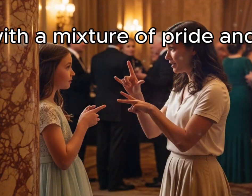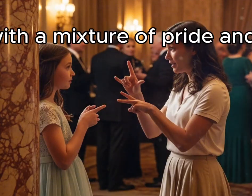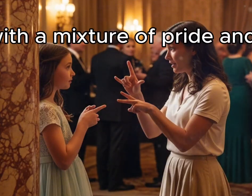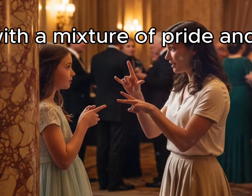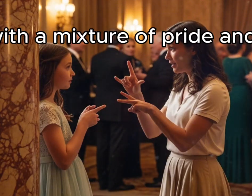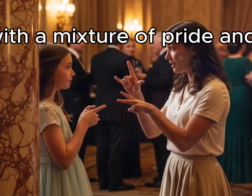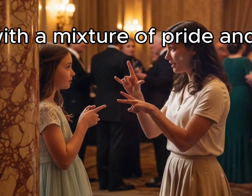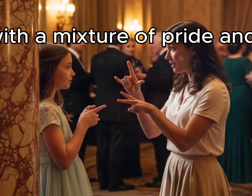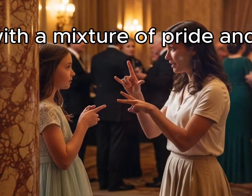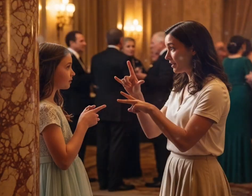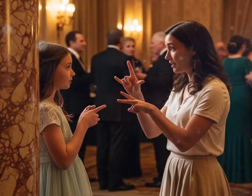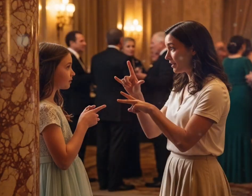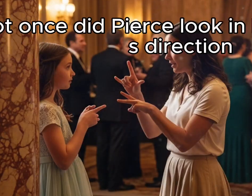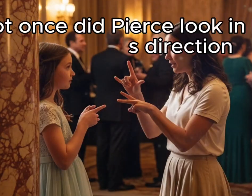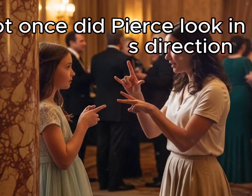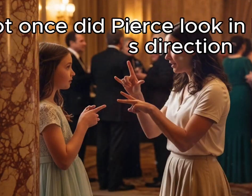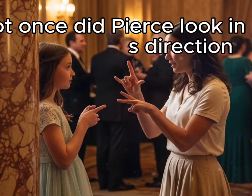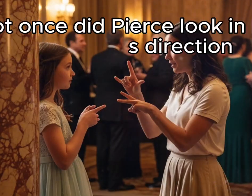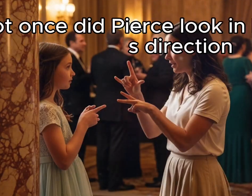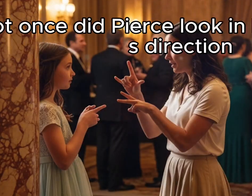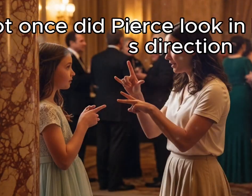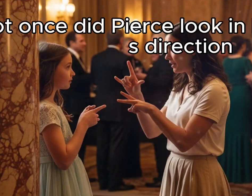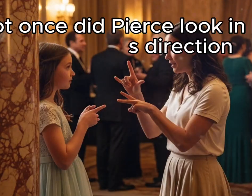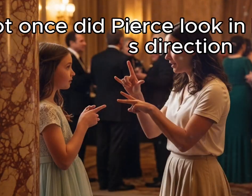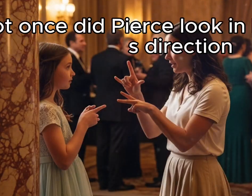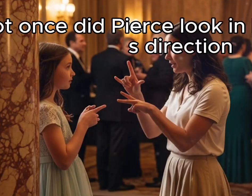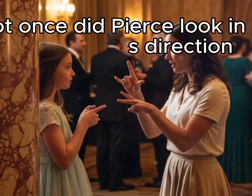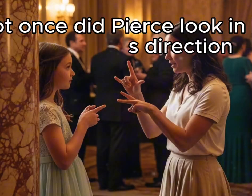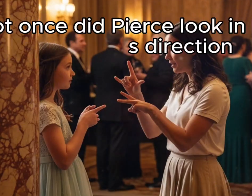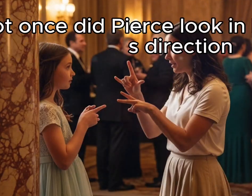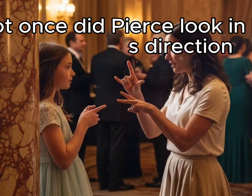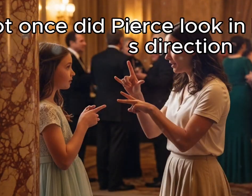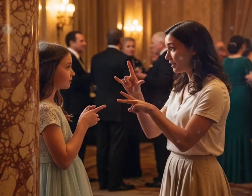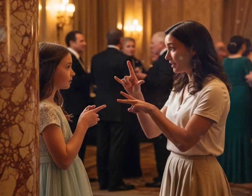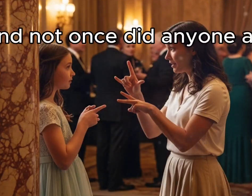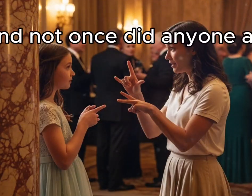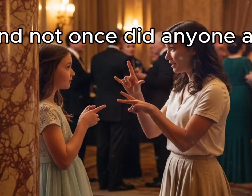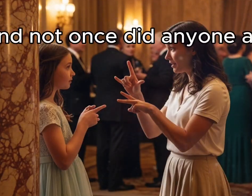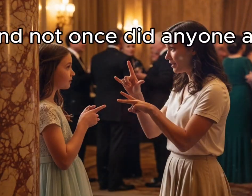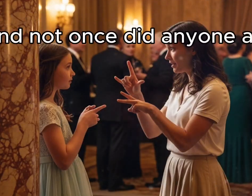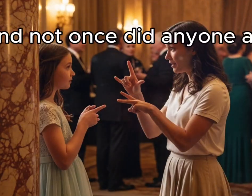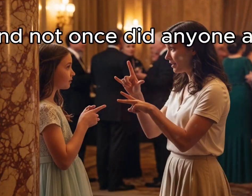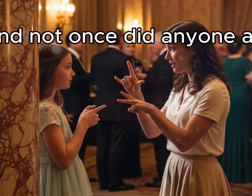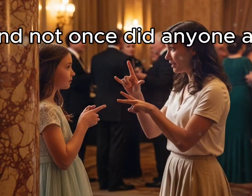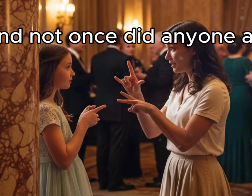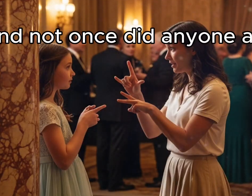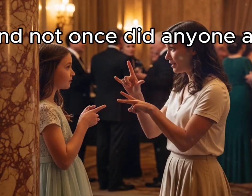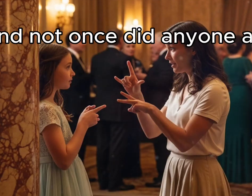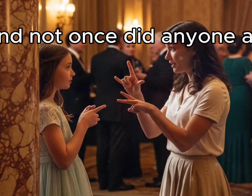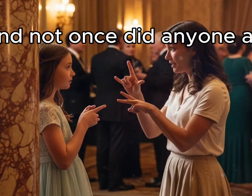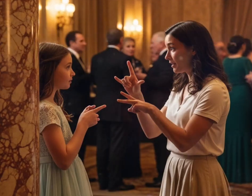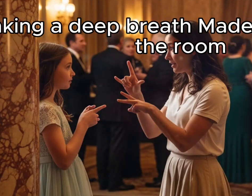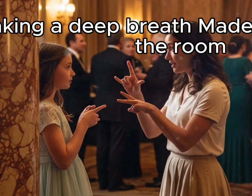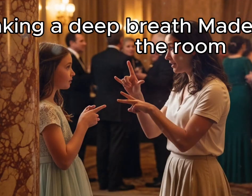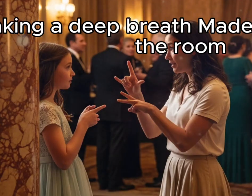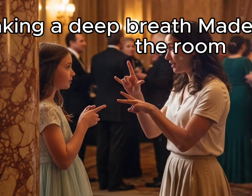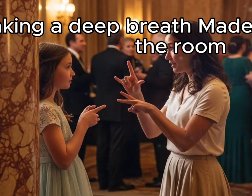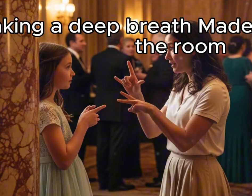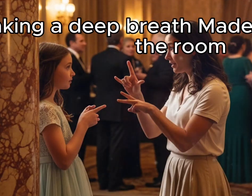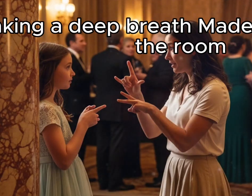and resignation. Not once did Pierce look in his daughter's direction, and not once did anyone approach her. Taking a deep breath,